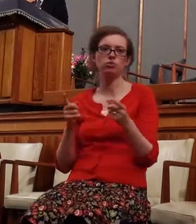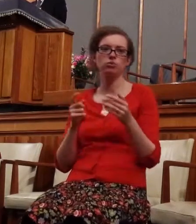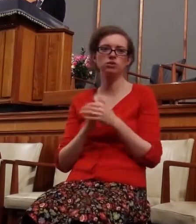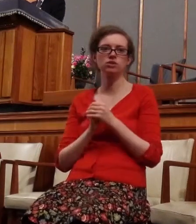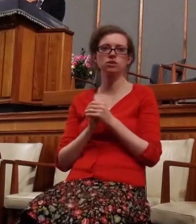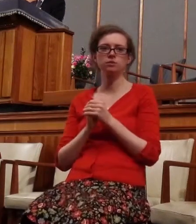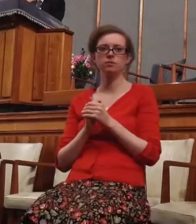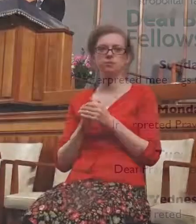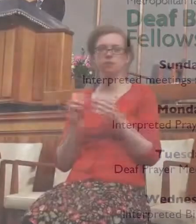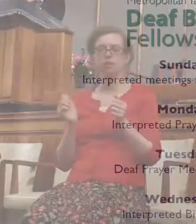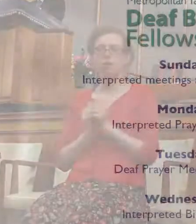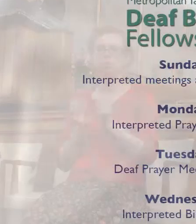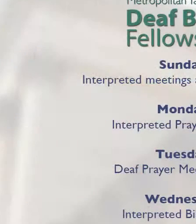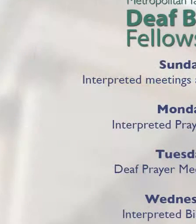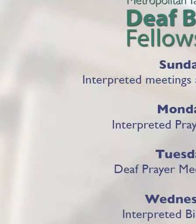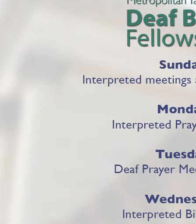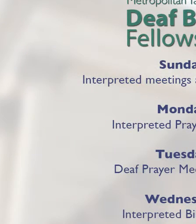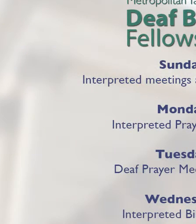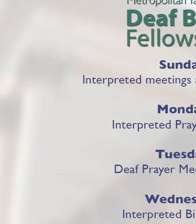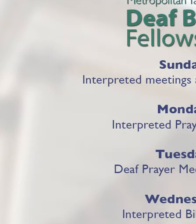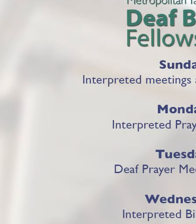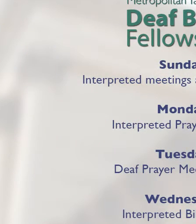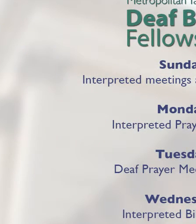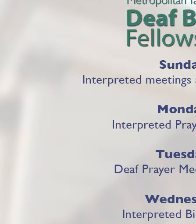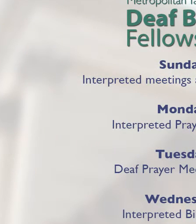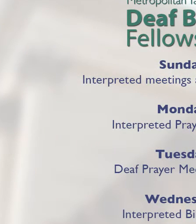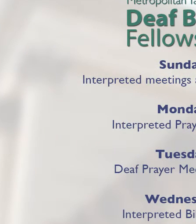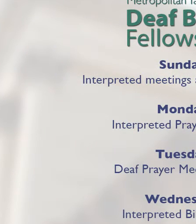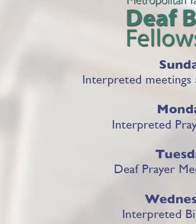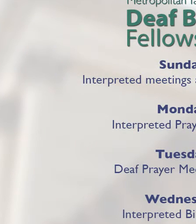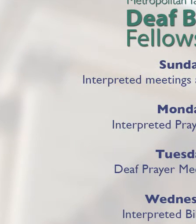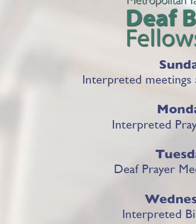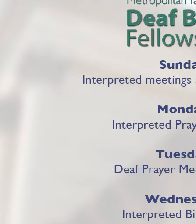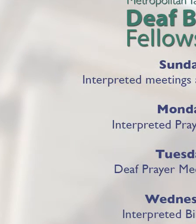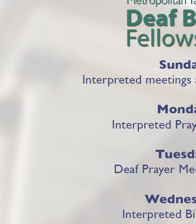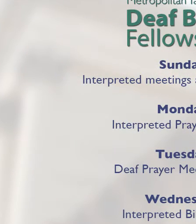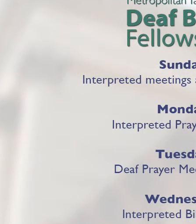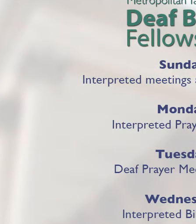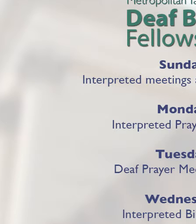time together by singing hymn number 405. Hymn number 405.